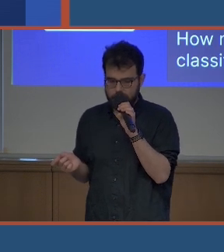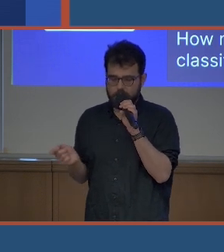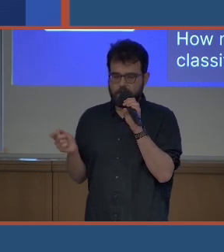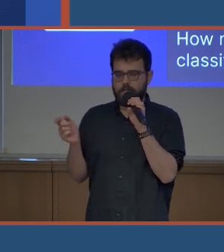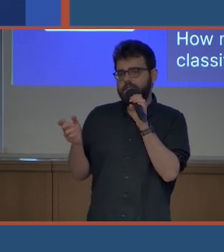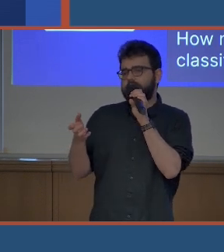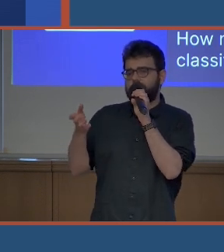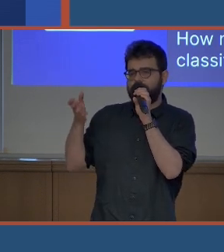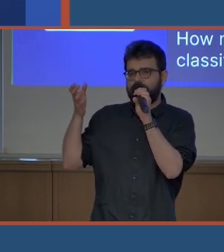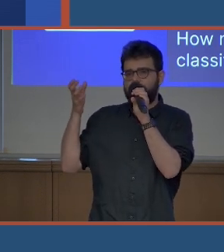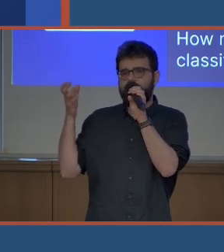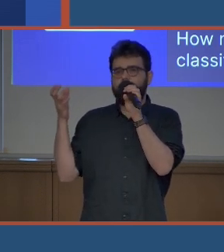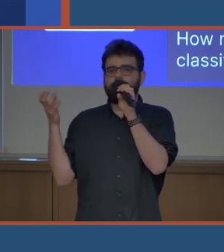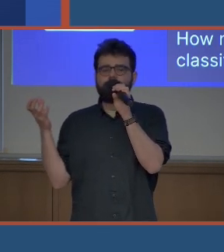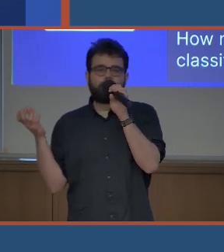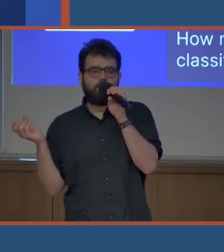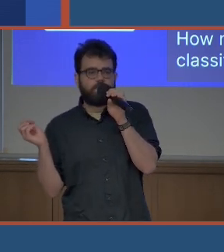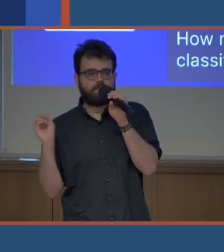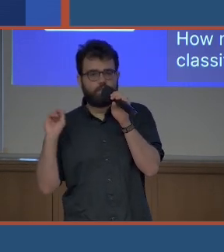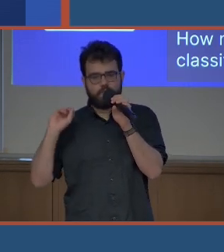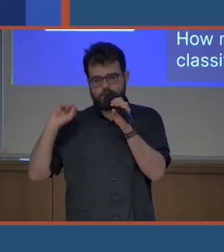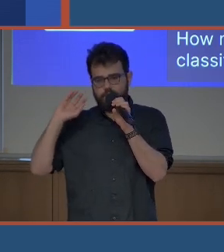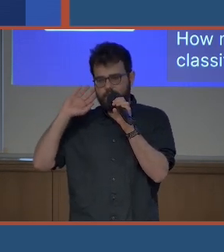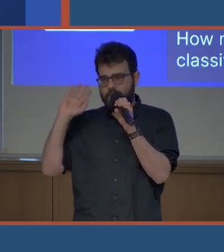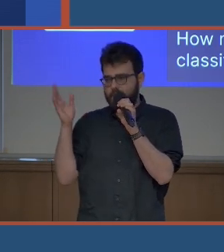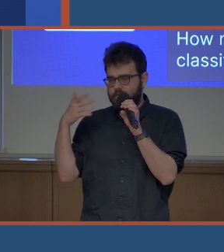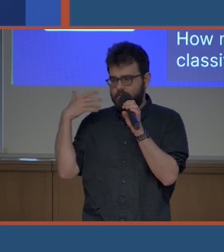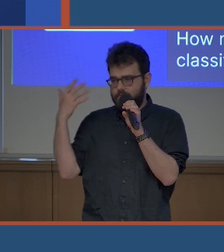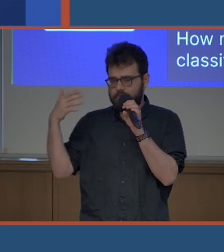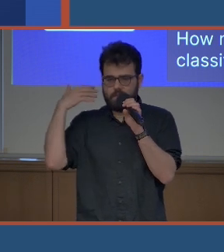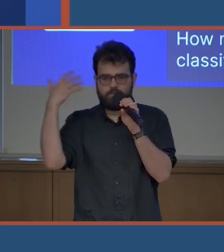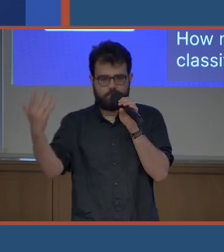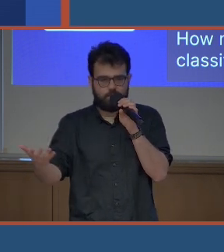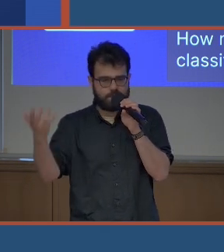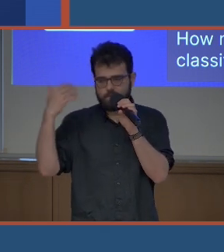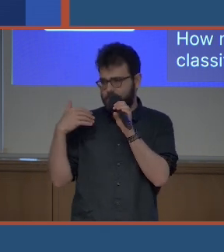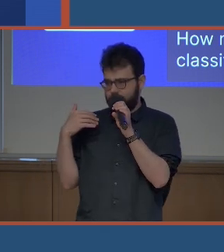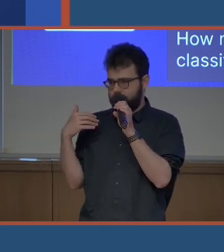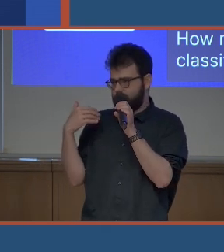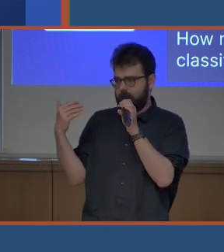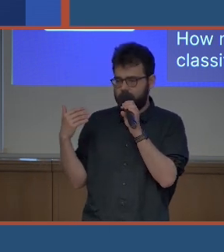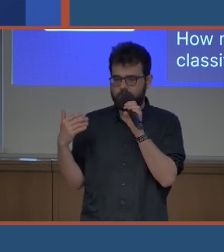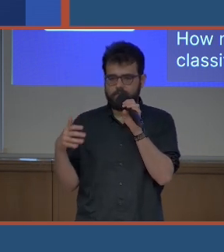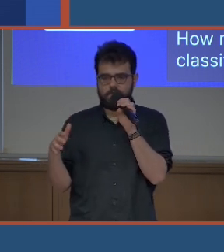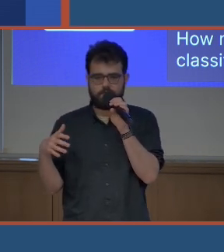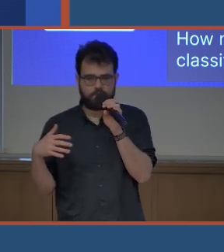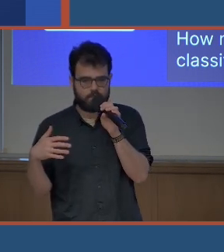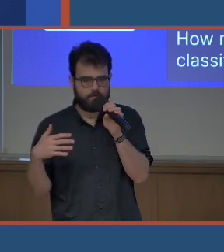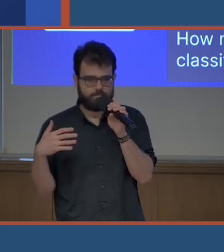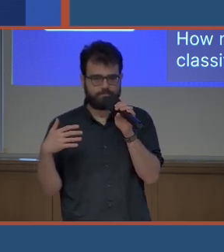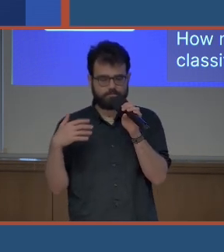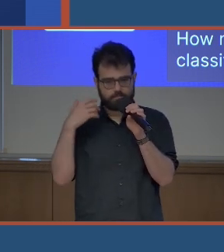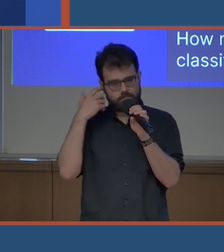yet, is to switch your main reception channel,